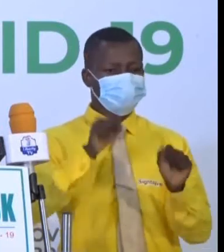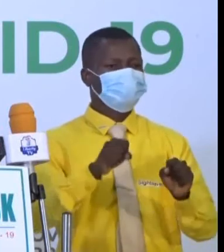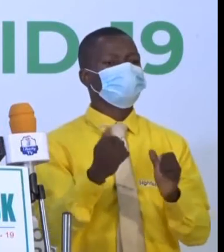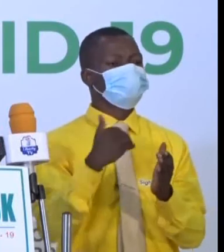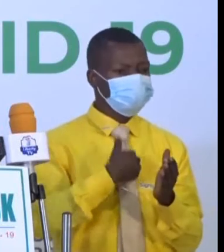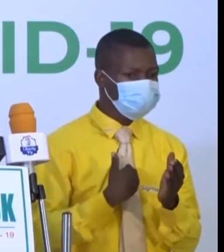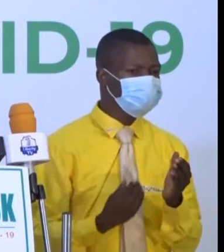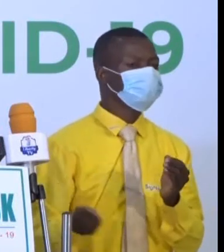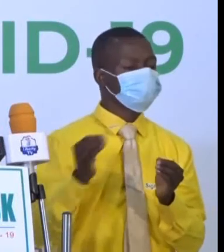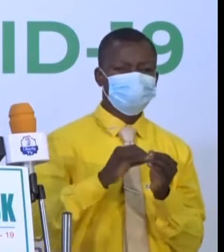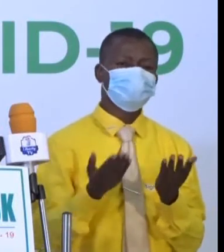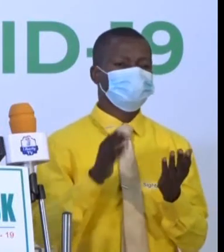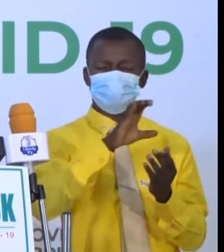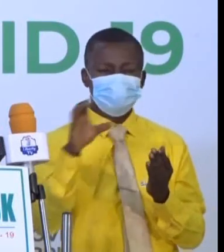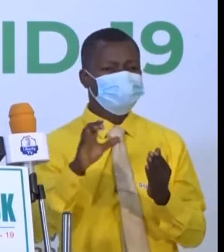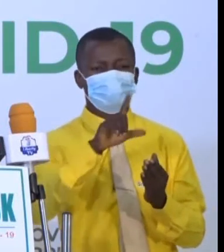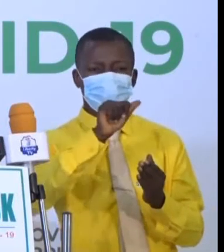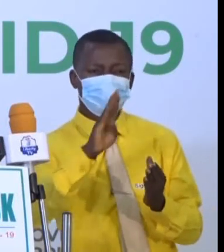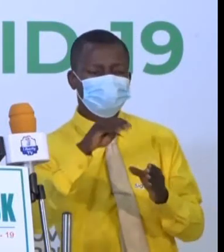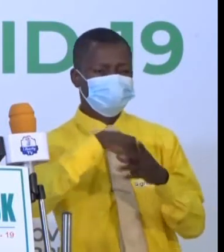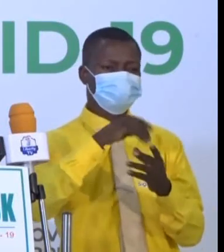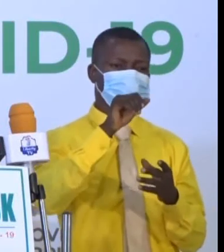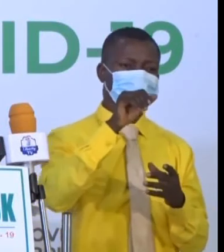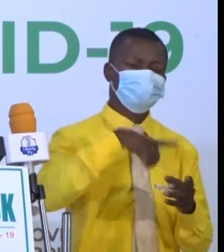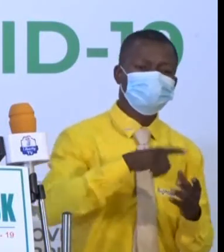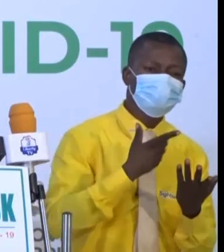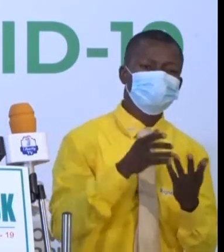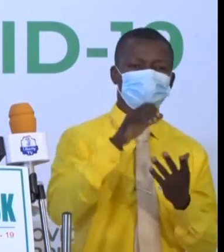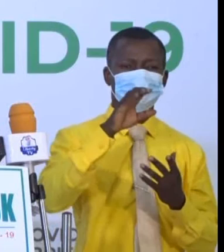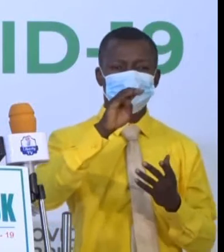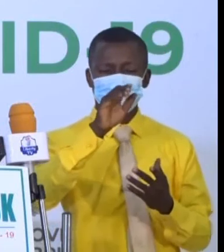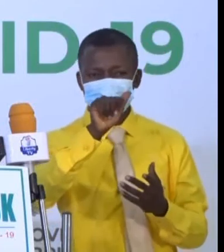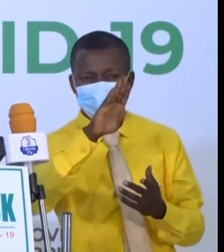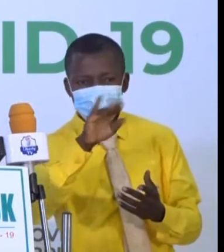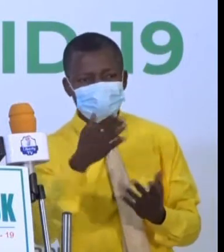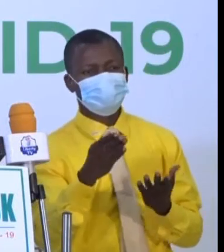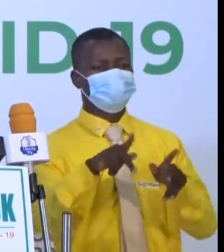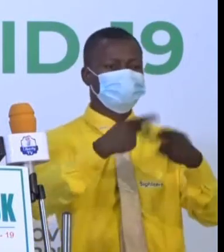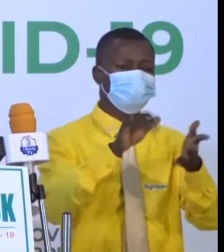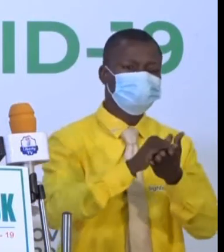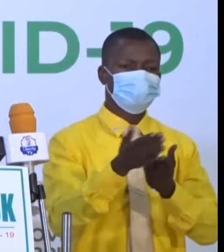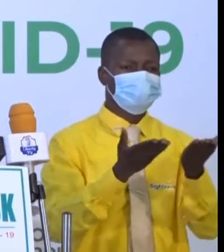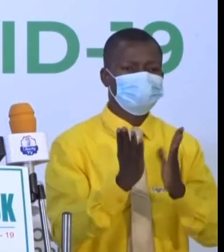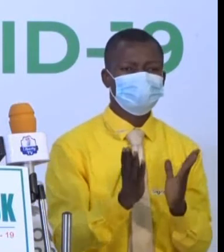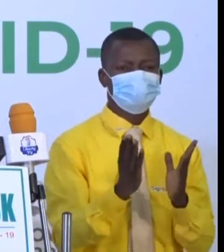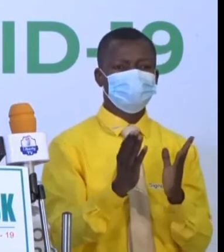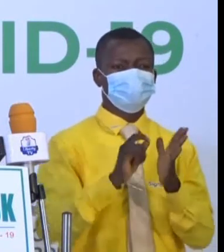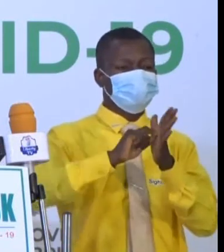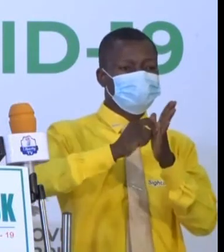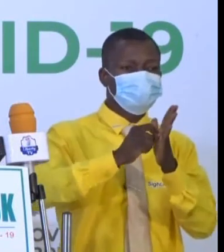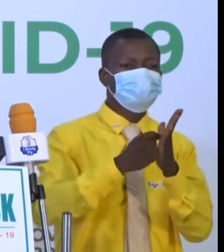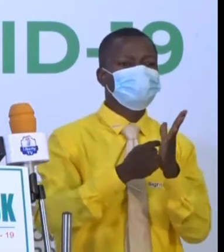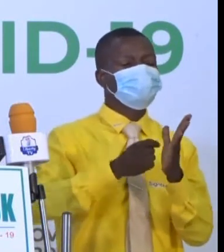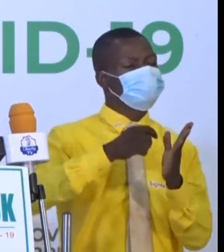as 100 labs in Lagos and Abuja providing this service. The 3 key requirements are you have